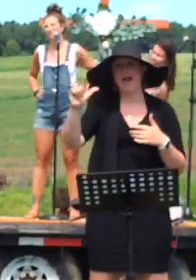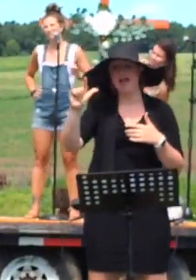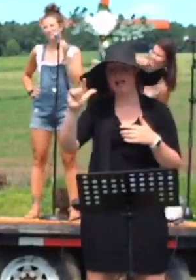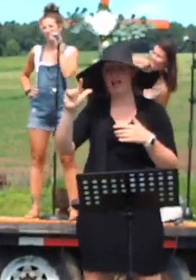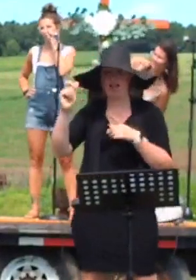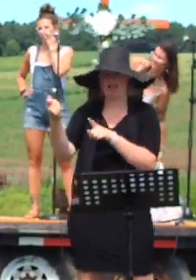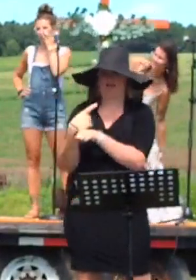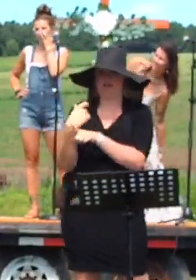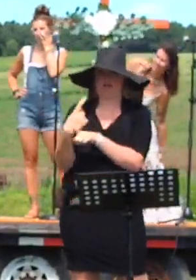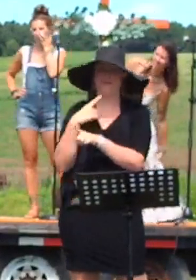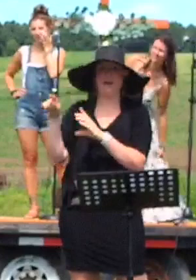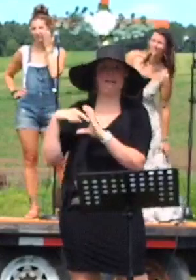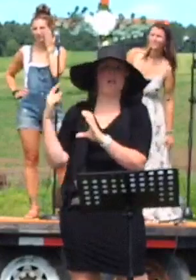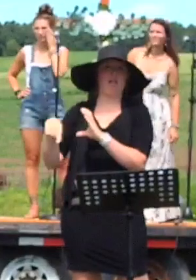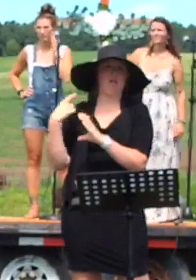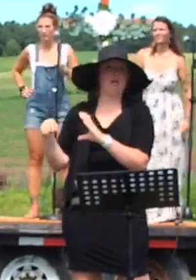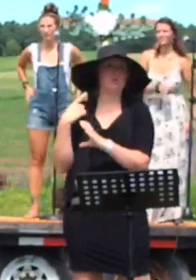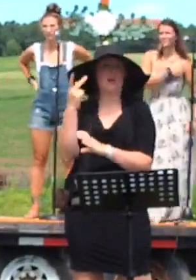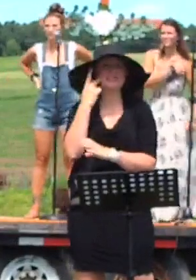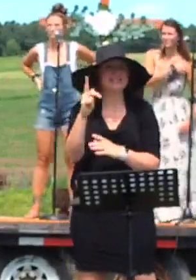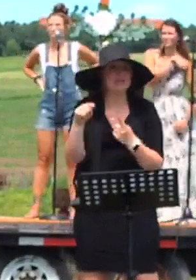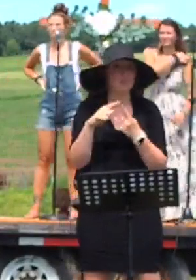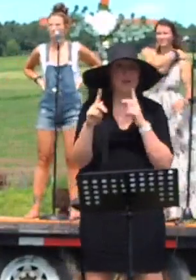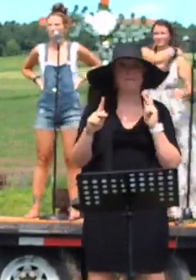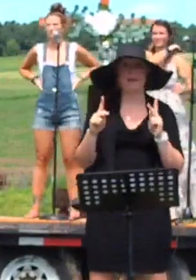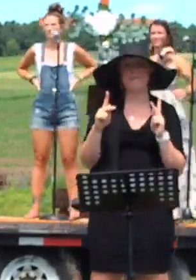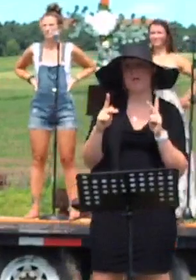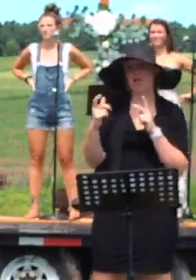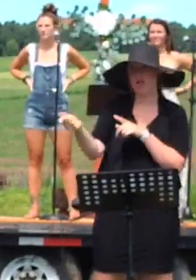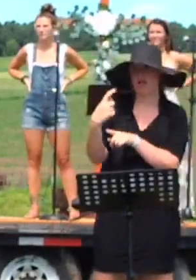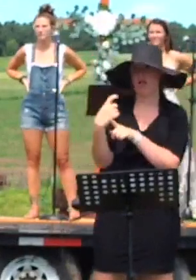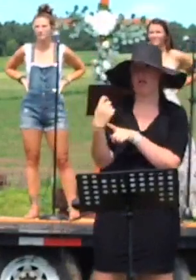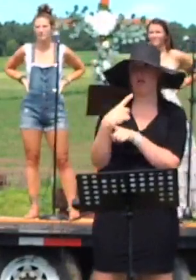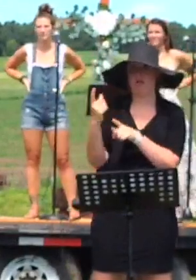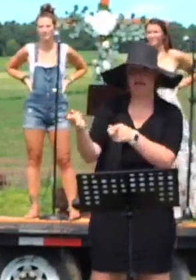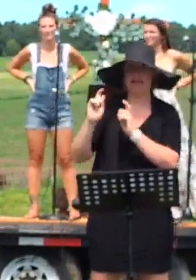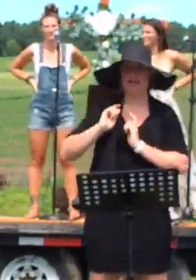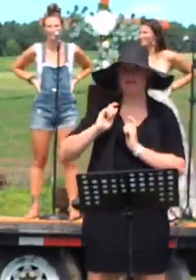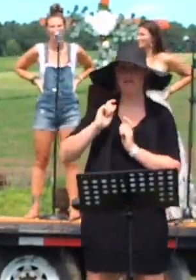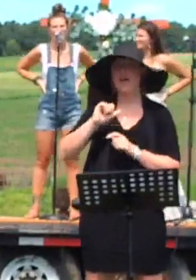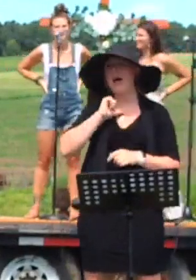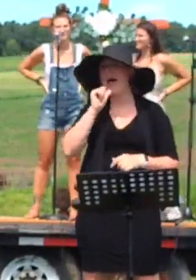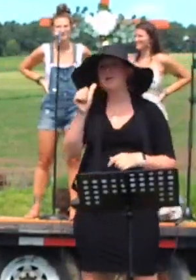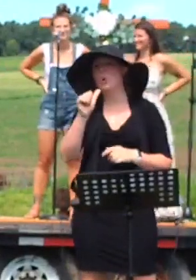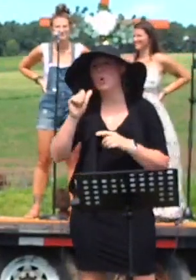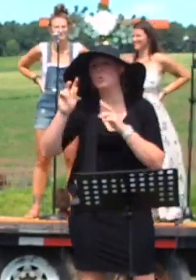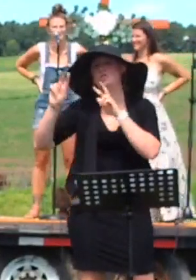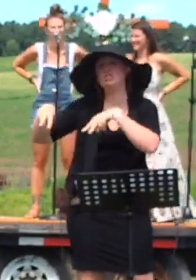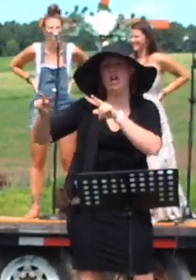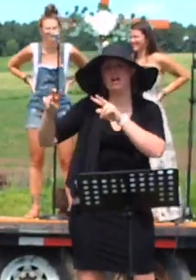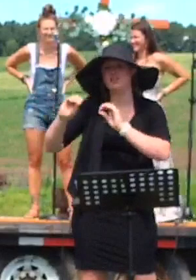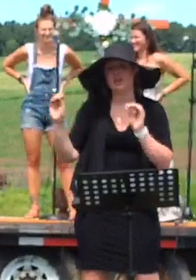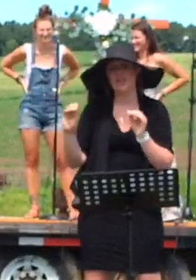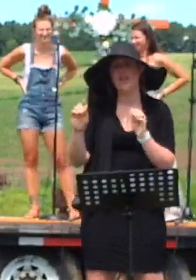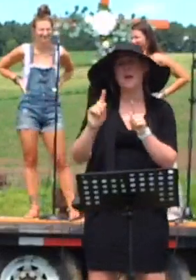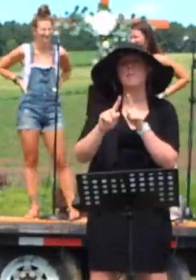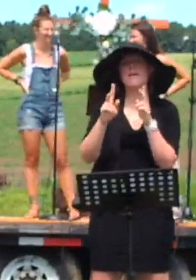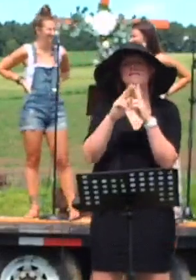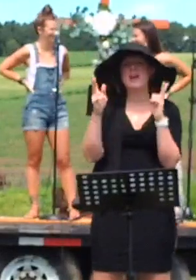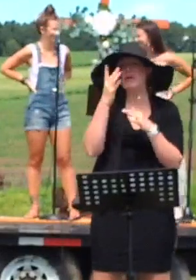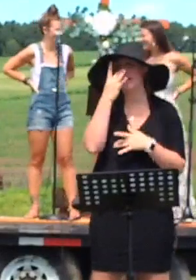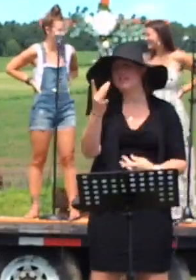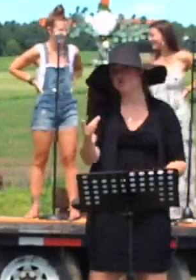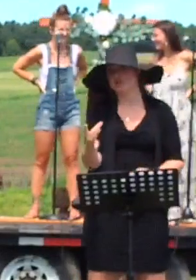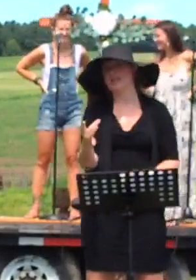my email, so I see when people are giving it, and that's not a thing. I mean, I don't judge or anything. But what was real interesting is I